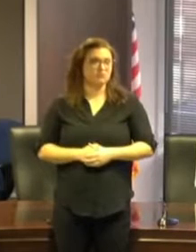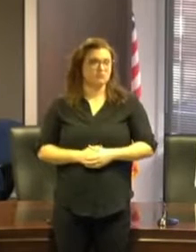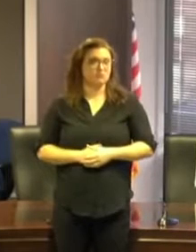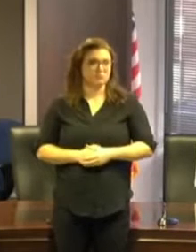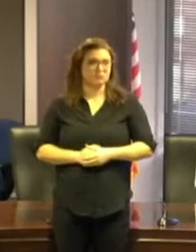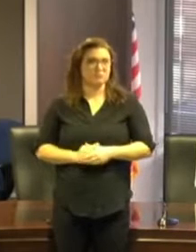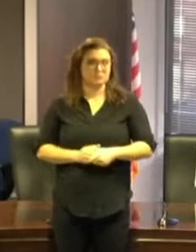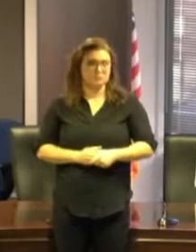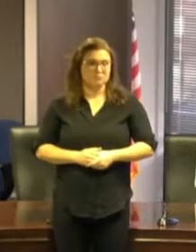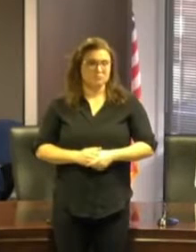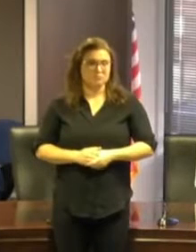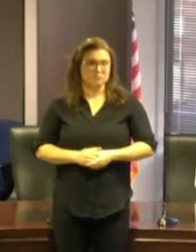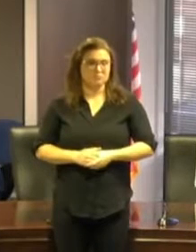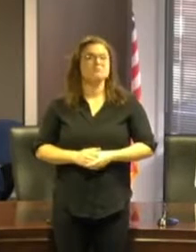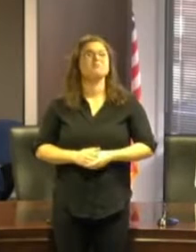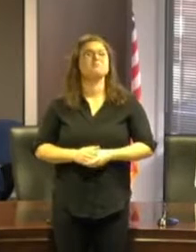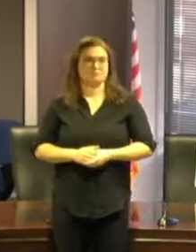Opposed?